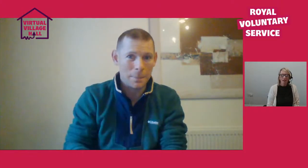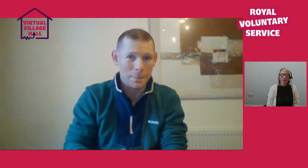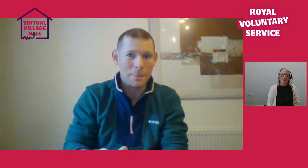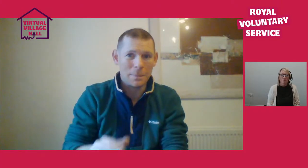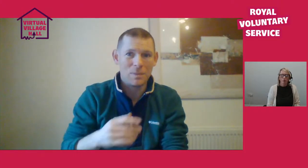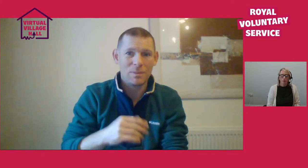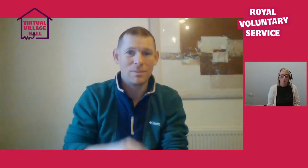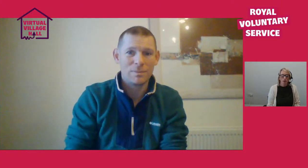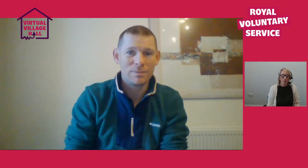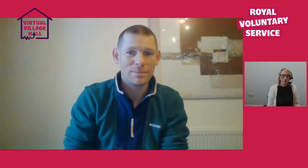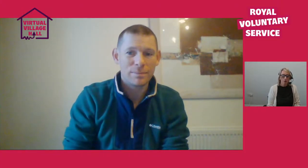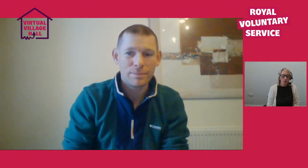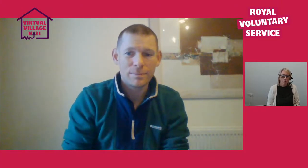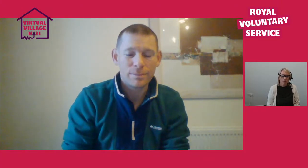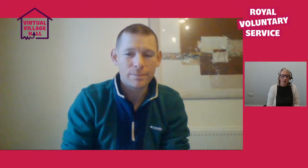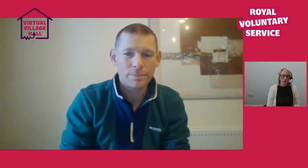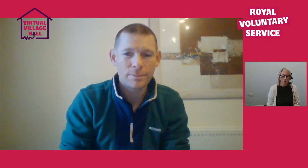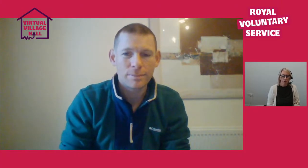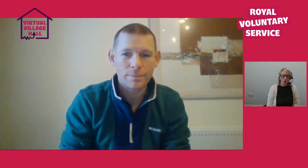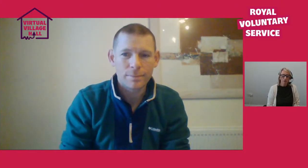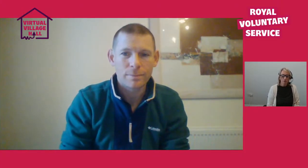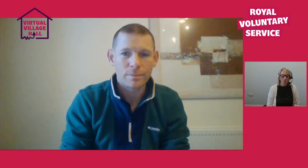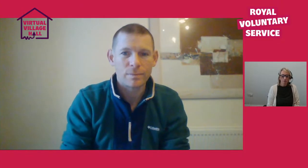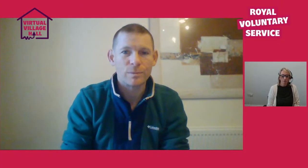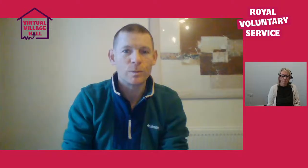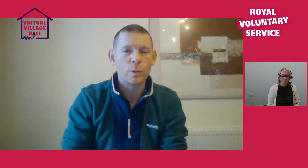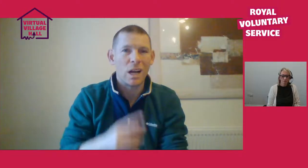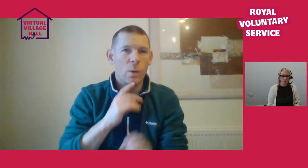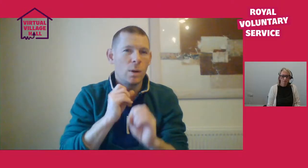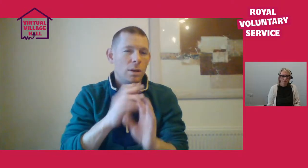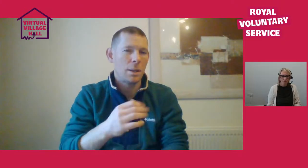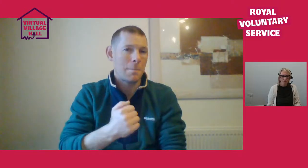are. Put them in the chat box, and we can learn those.